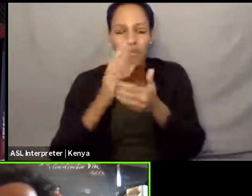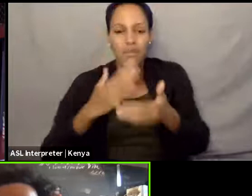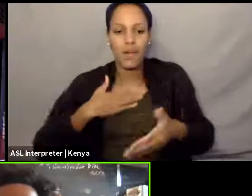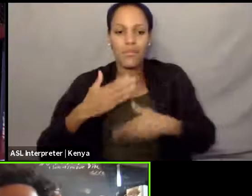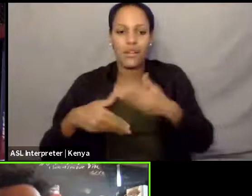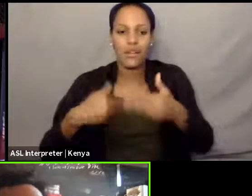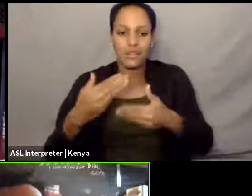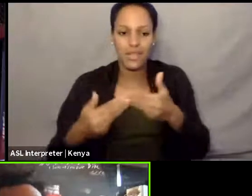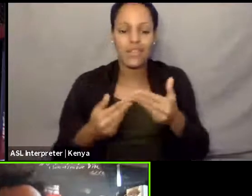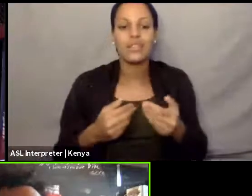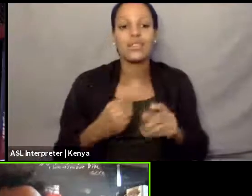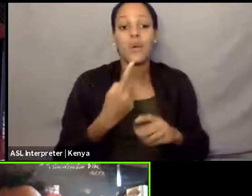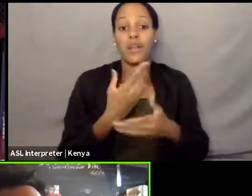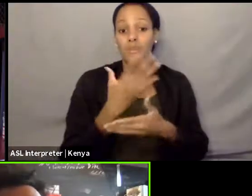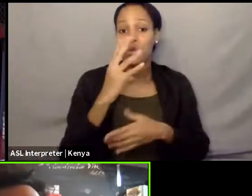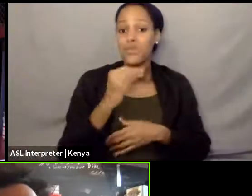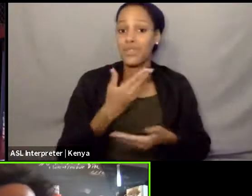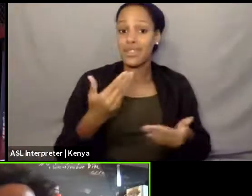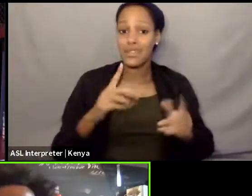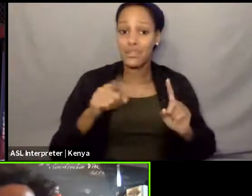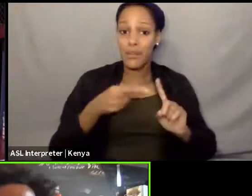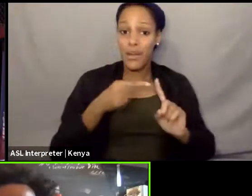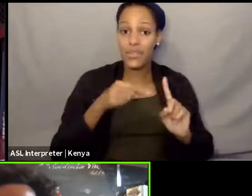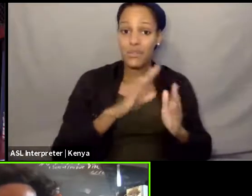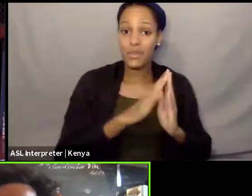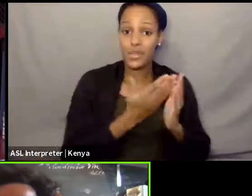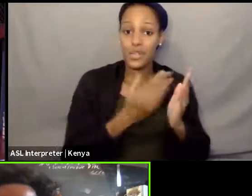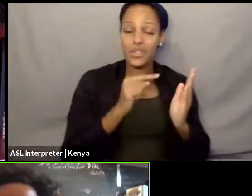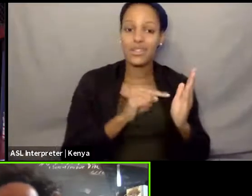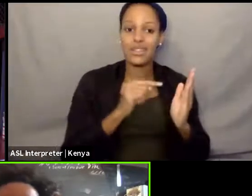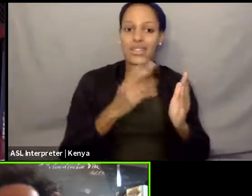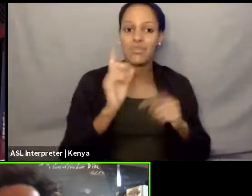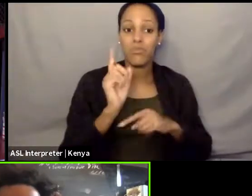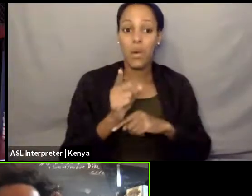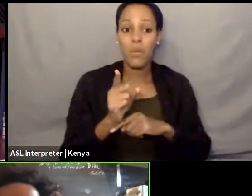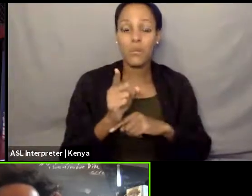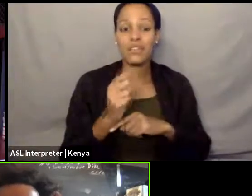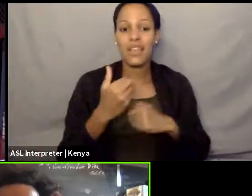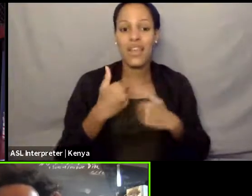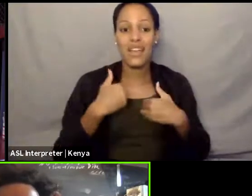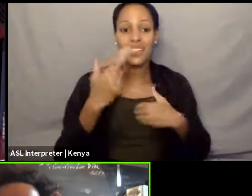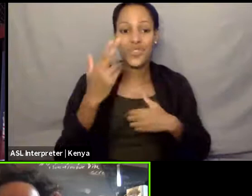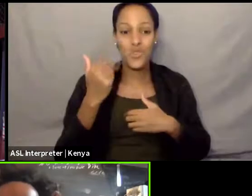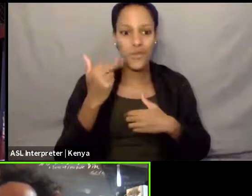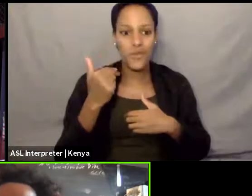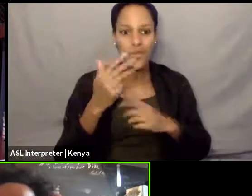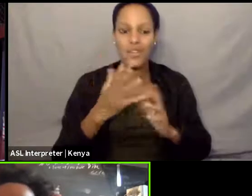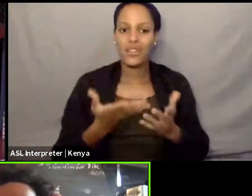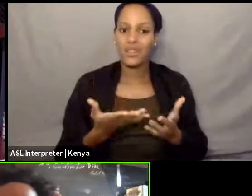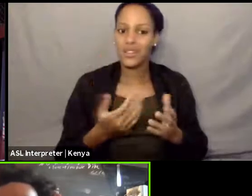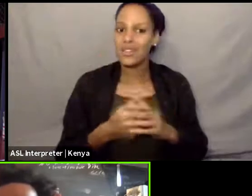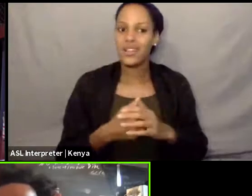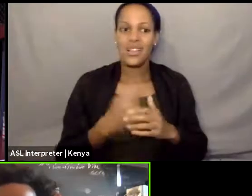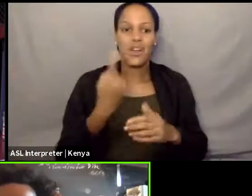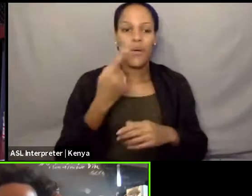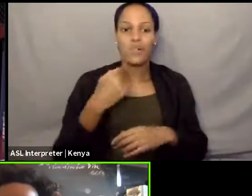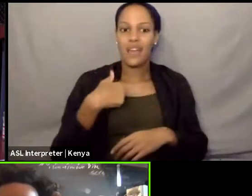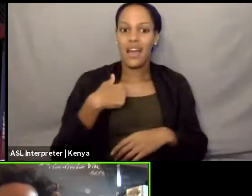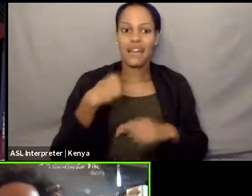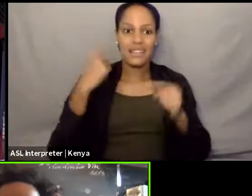about this book is that, like, there are moments of humor that feel very particular to me. There are things that only I am going to